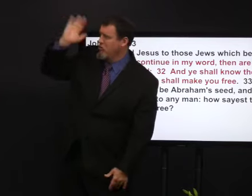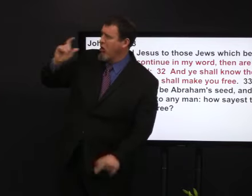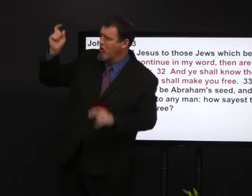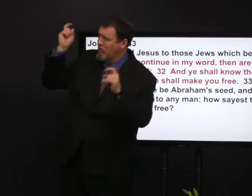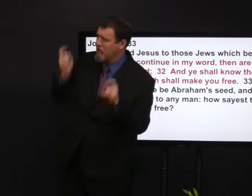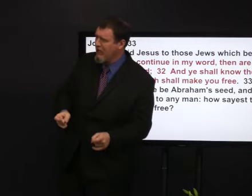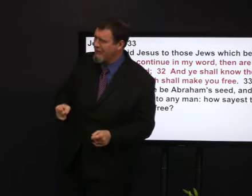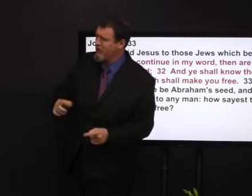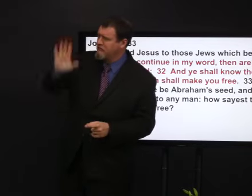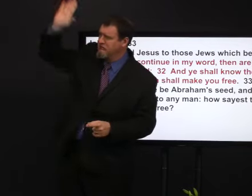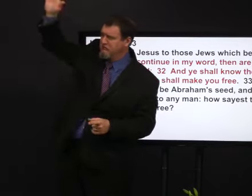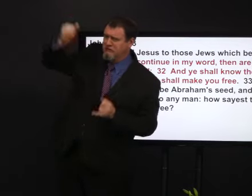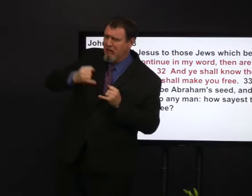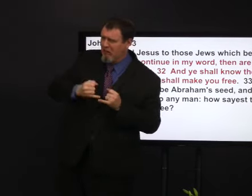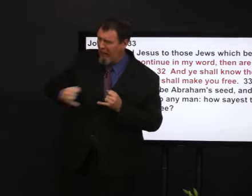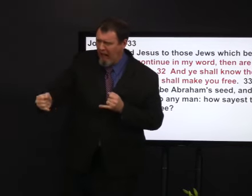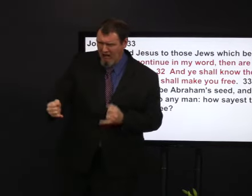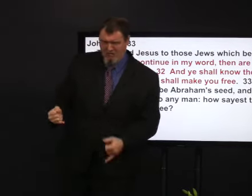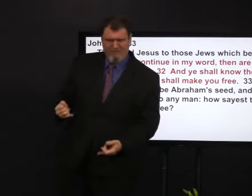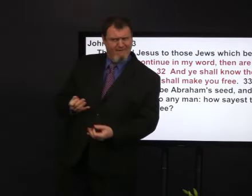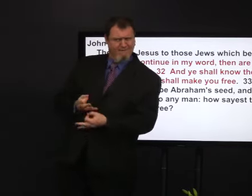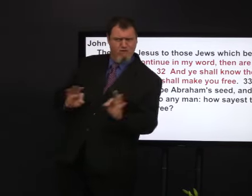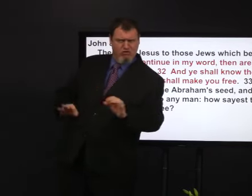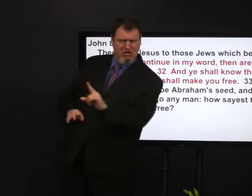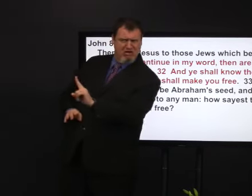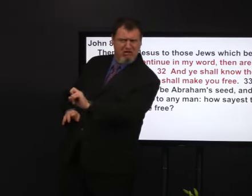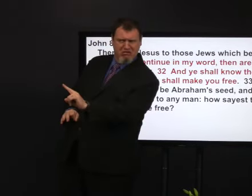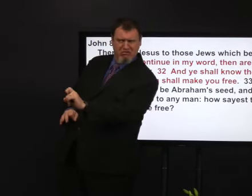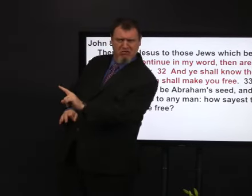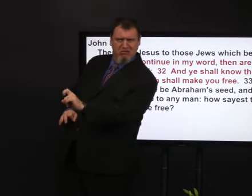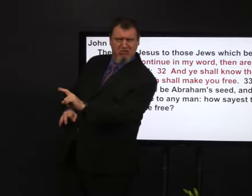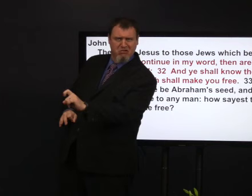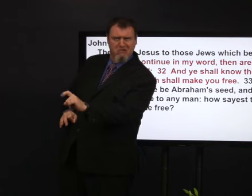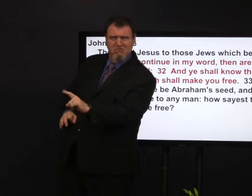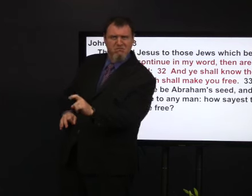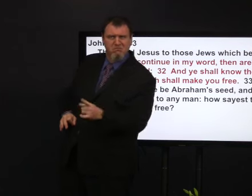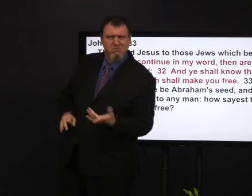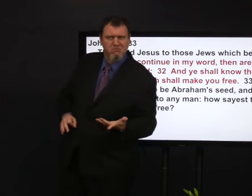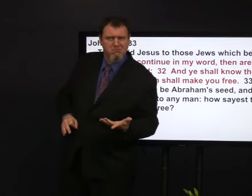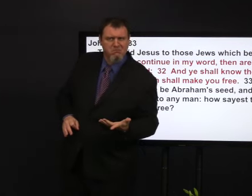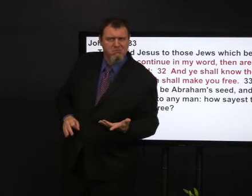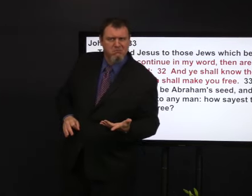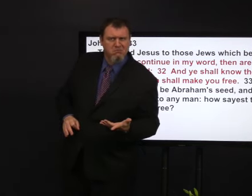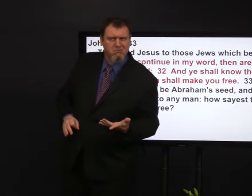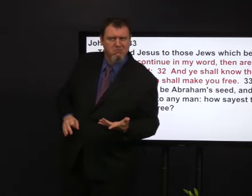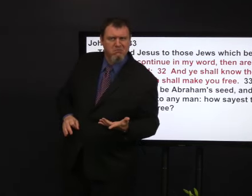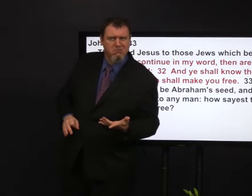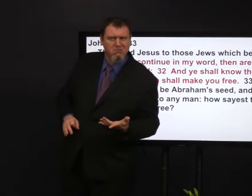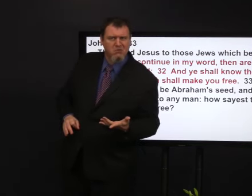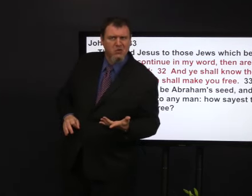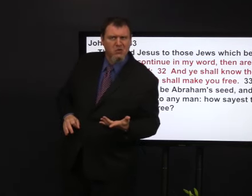God's given us this land. God's given us this lineage. Why do we need to be free?